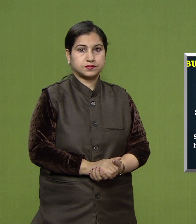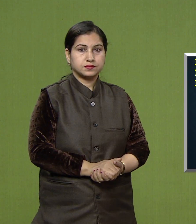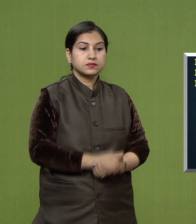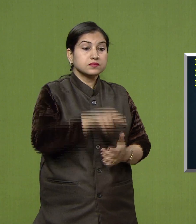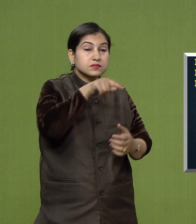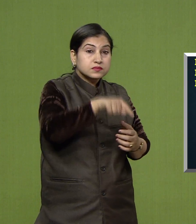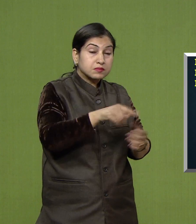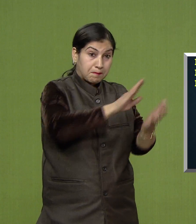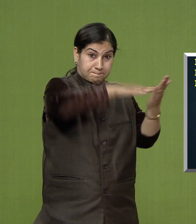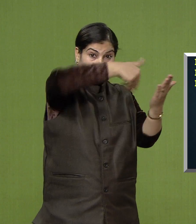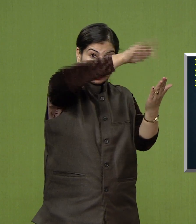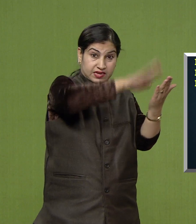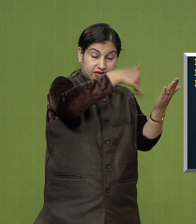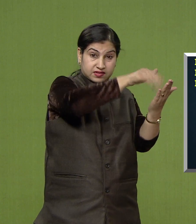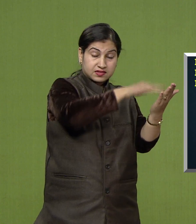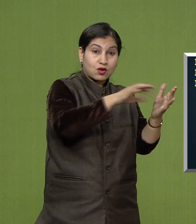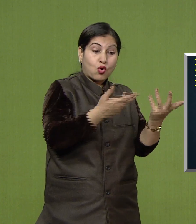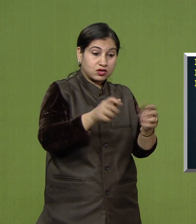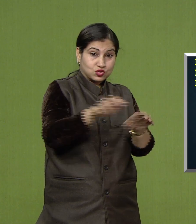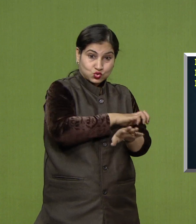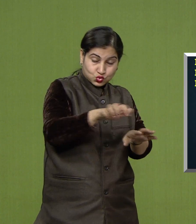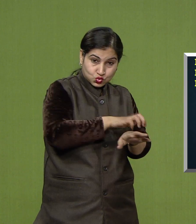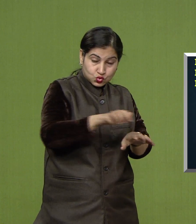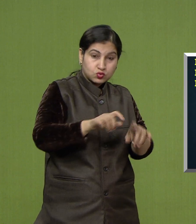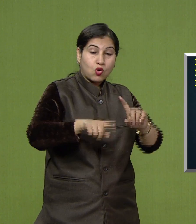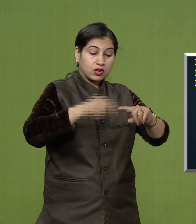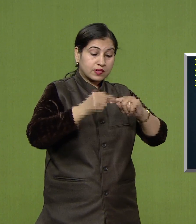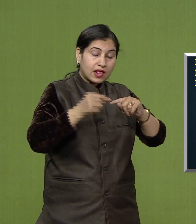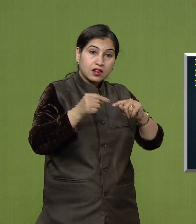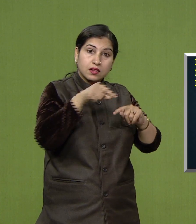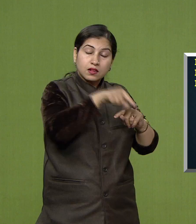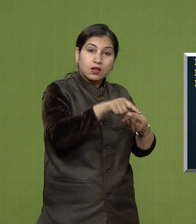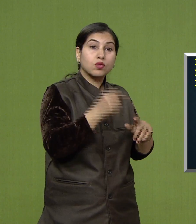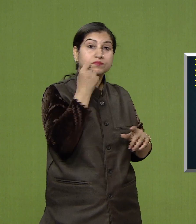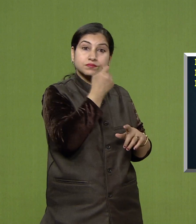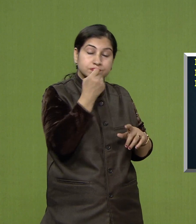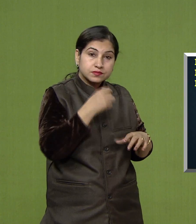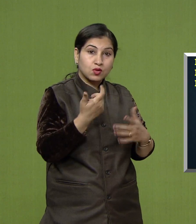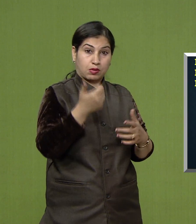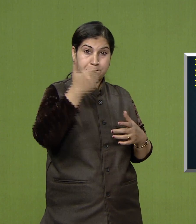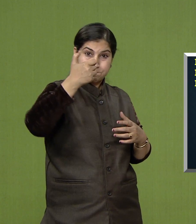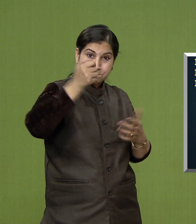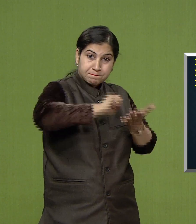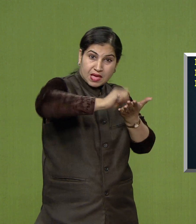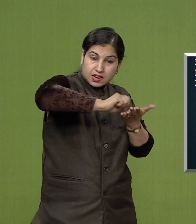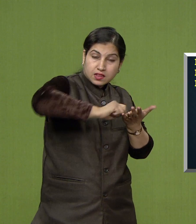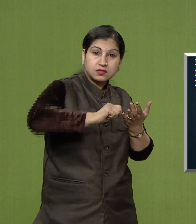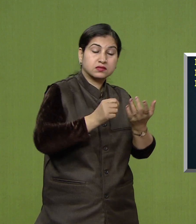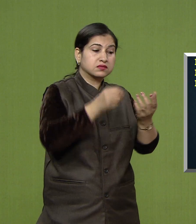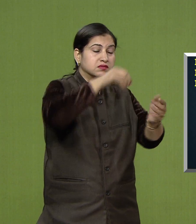For removing of paint, shoe polish, nail polish, lipstick, ball pen stains,